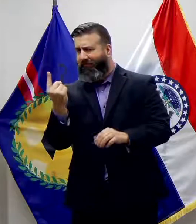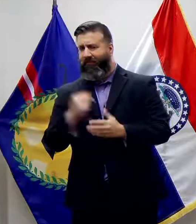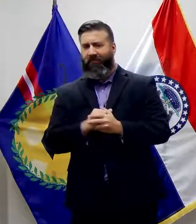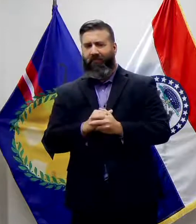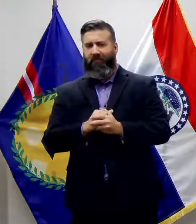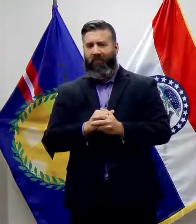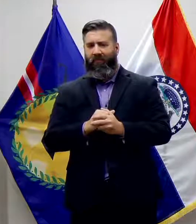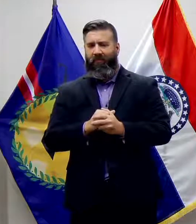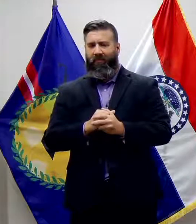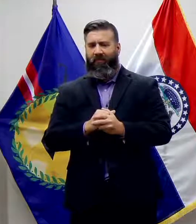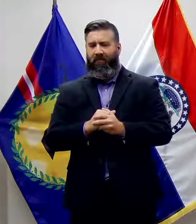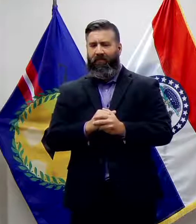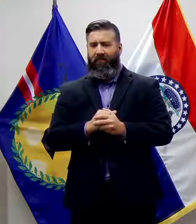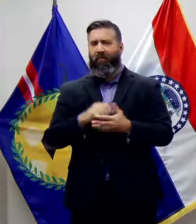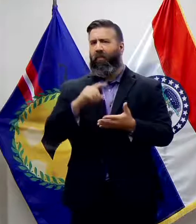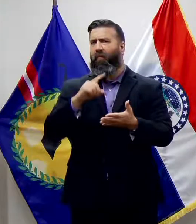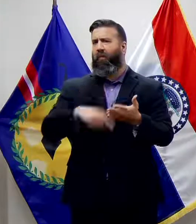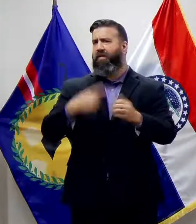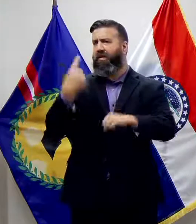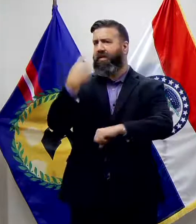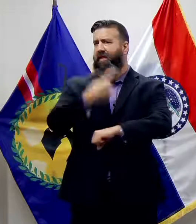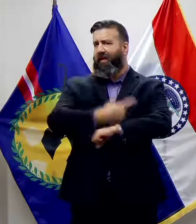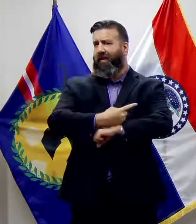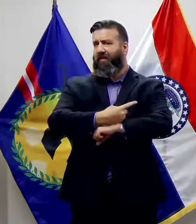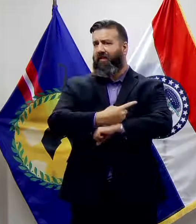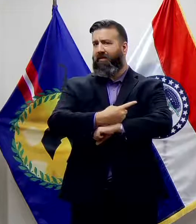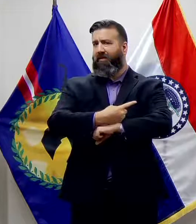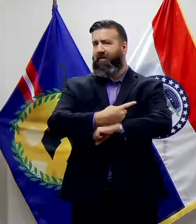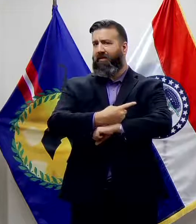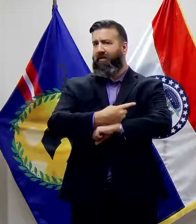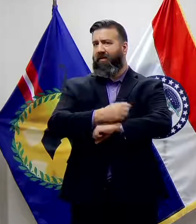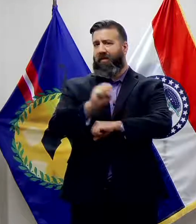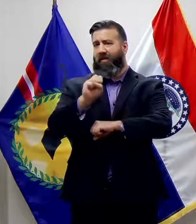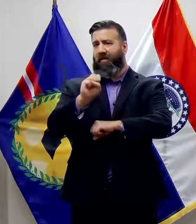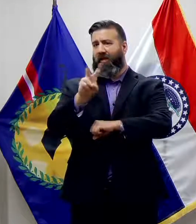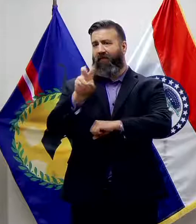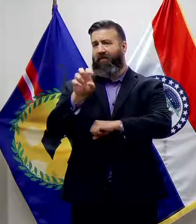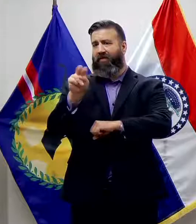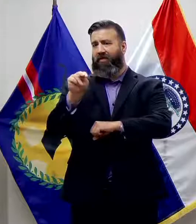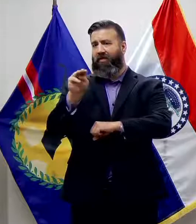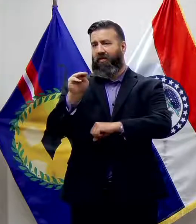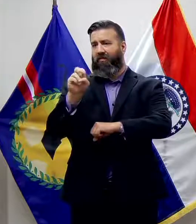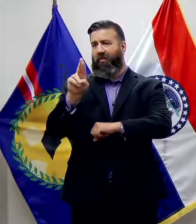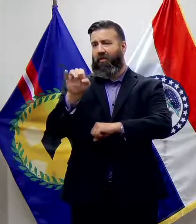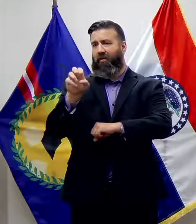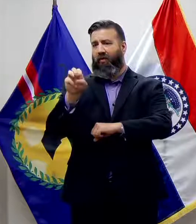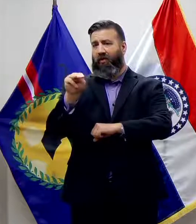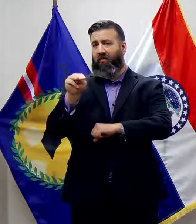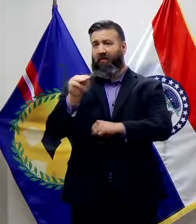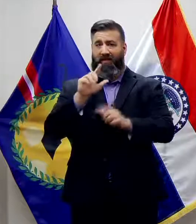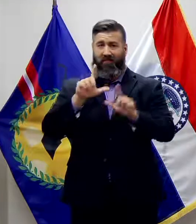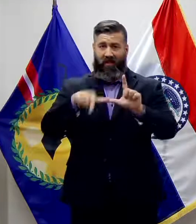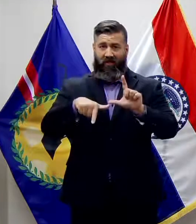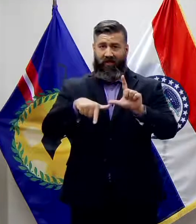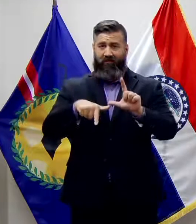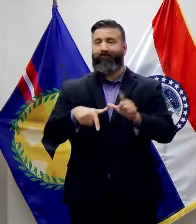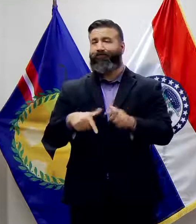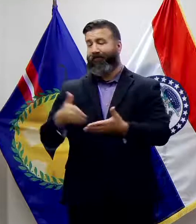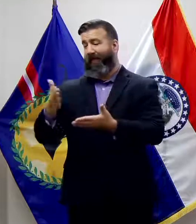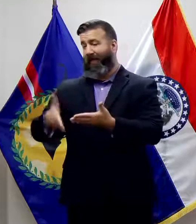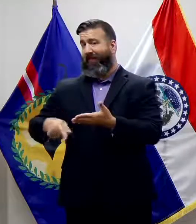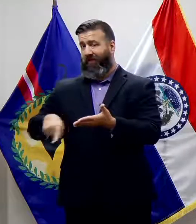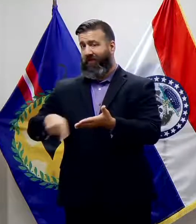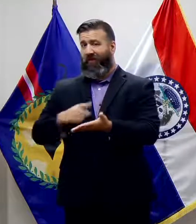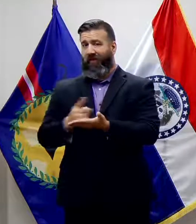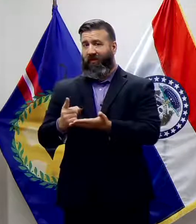the date when the eviction moratorium expires? End of this week. The end of this week. Yes.